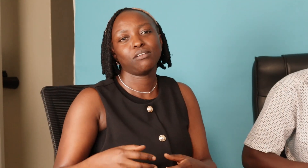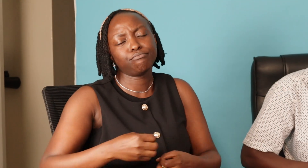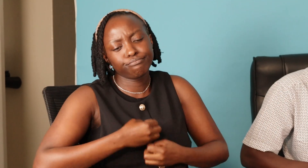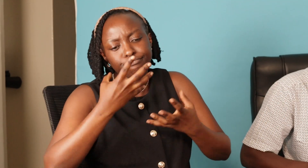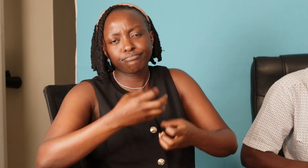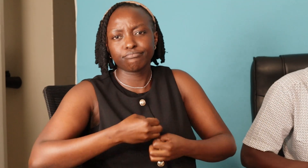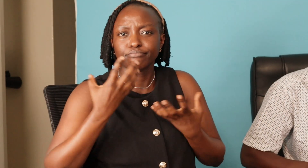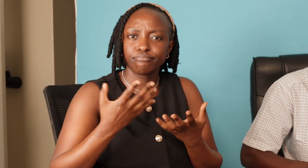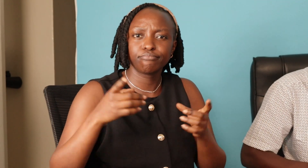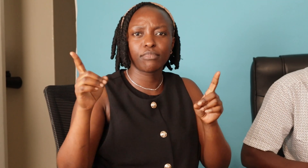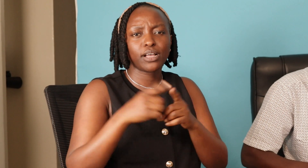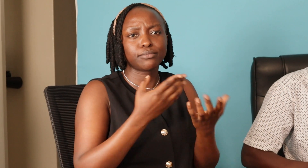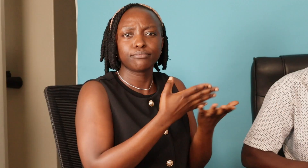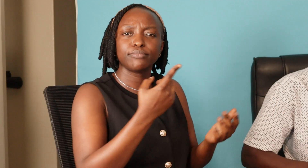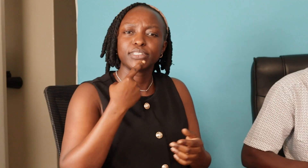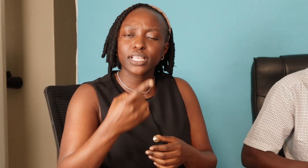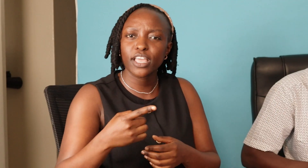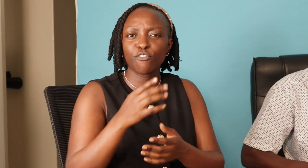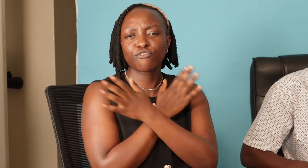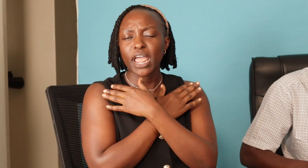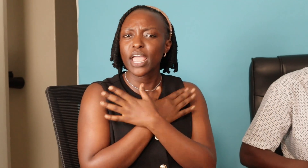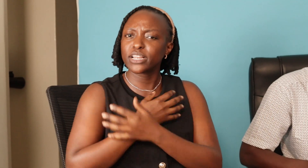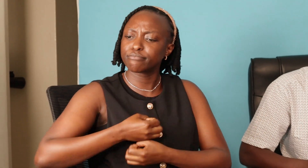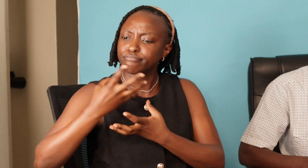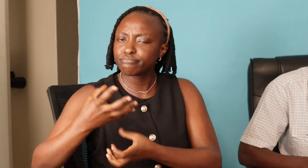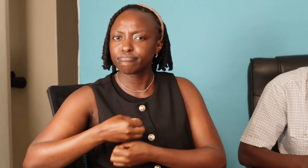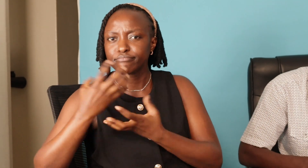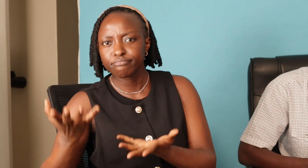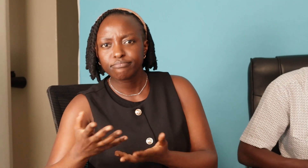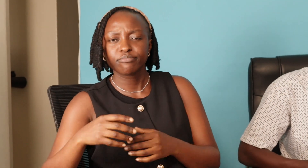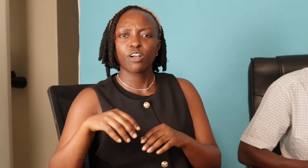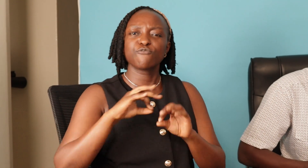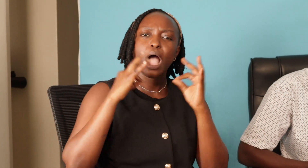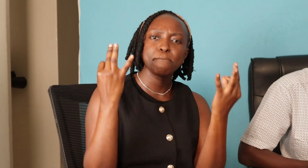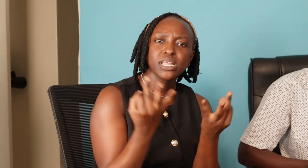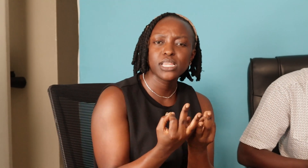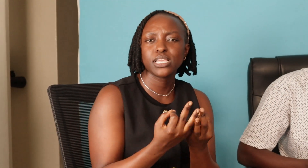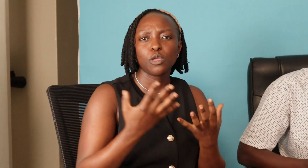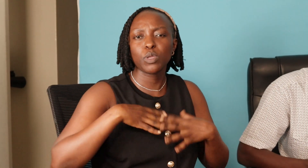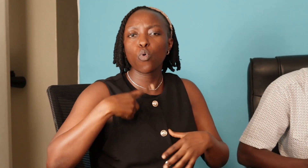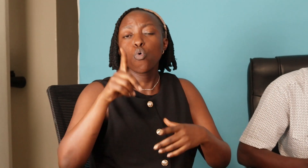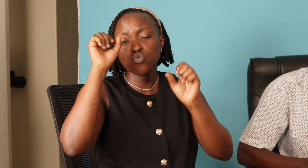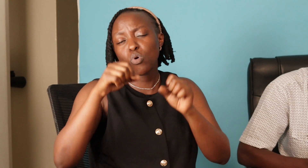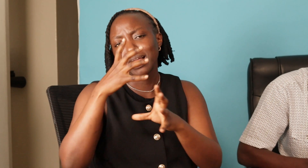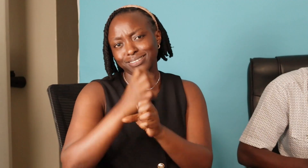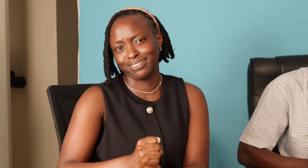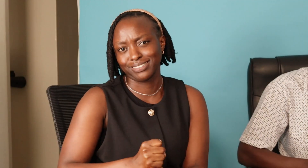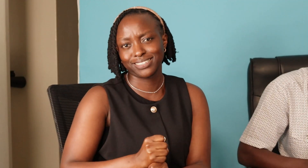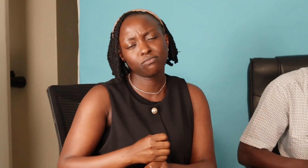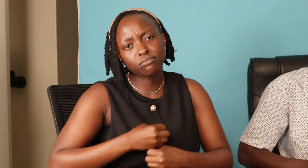stress is overly heavy. No, just find avenues to express yourself. You can tell your friend, you can tell a family member, people who